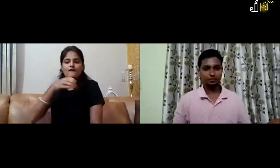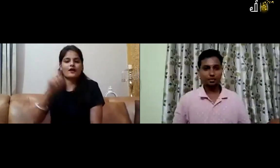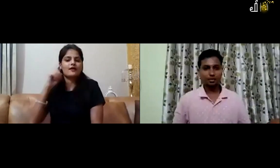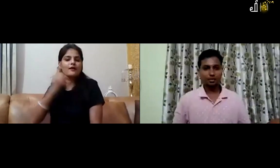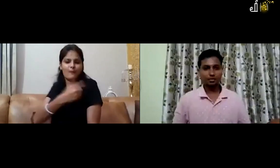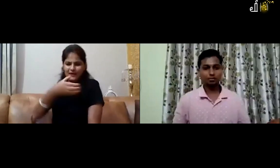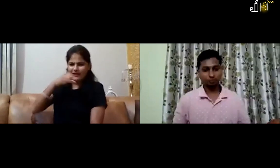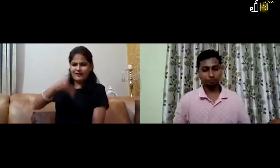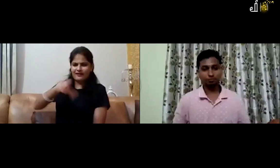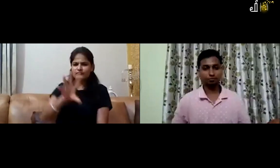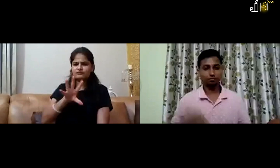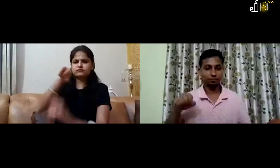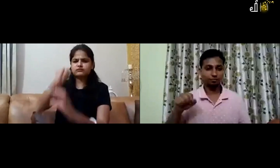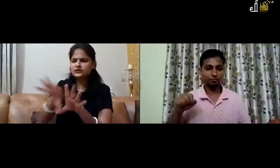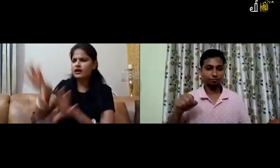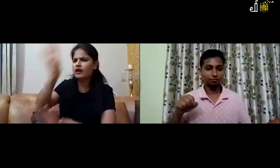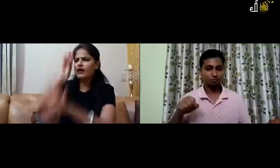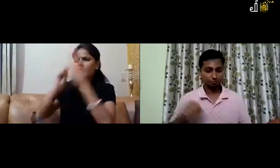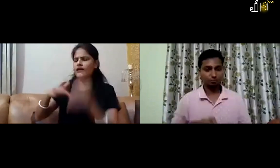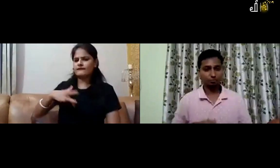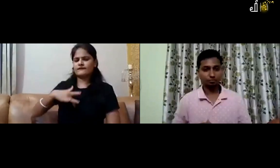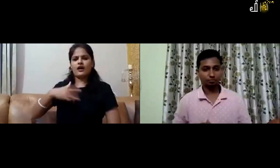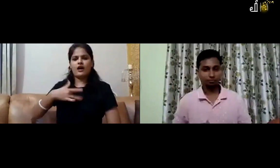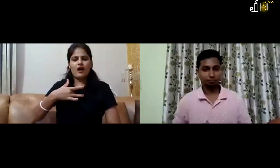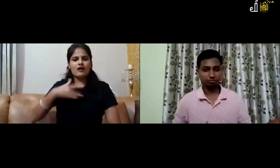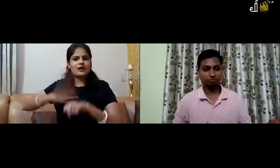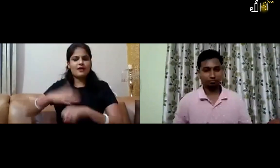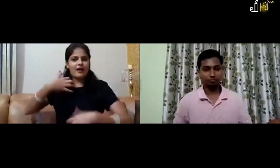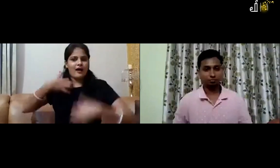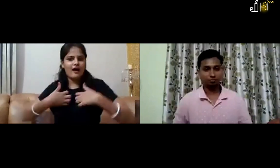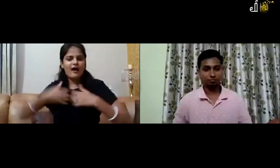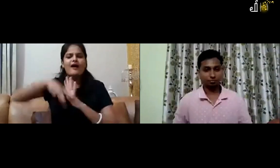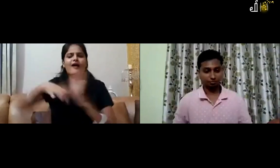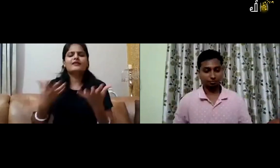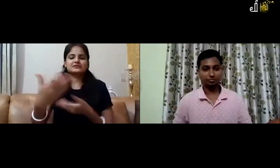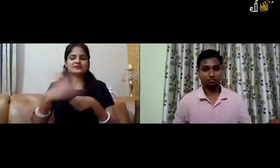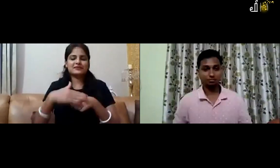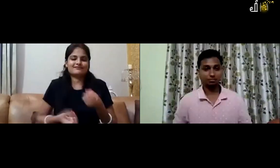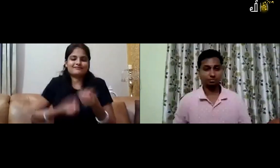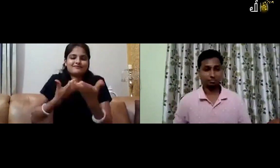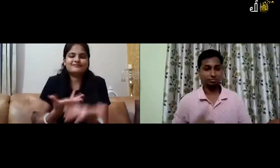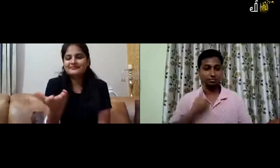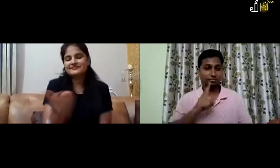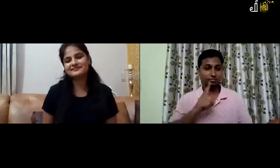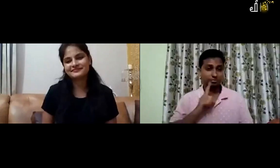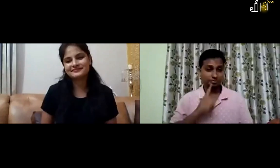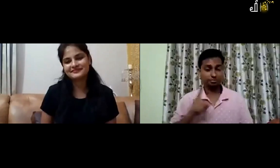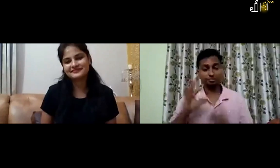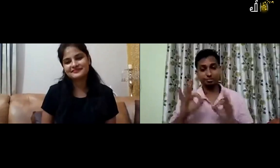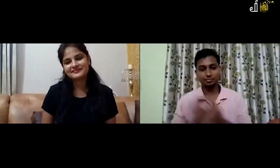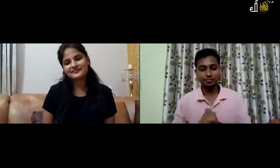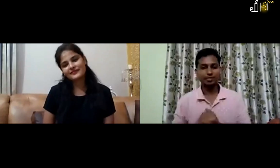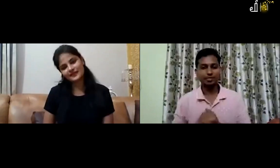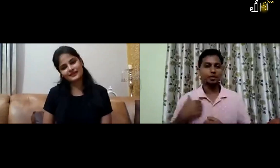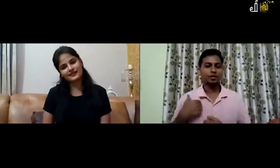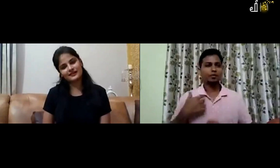a part of the deaf empowerment session, correct? The deaf empowerment workshop. So what did you feel? What was your experience